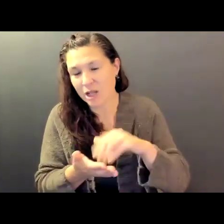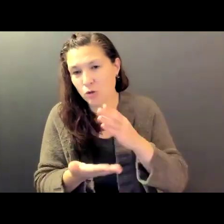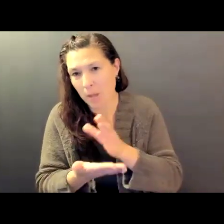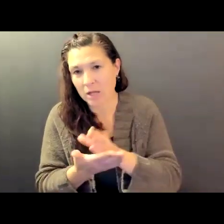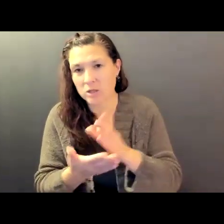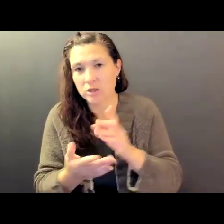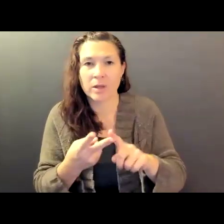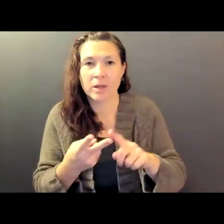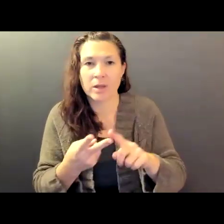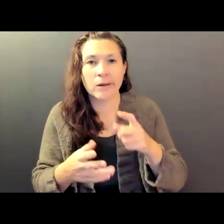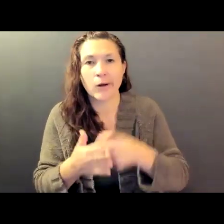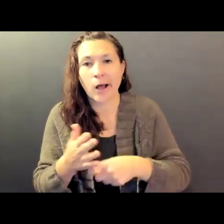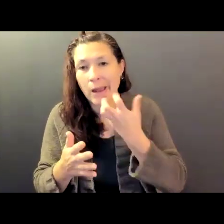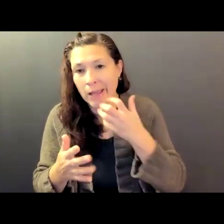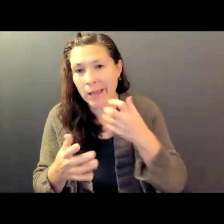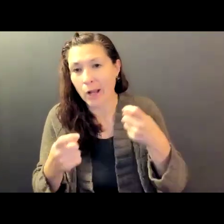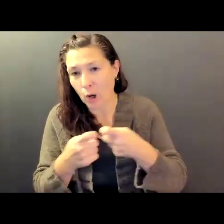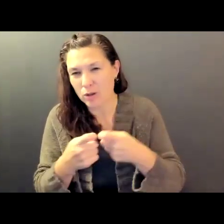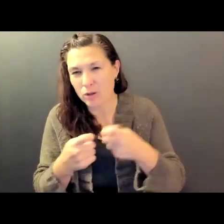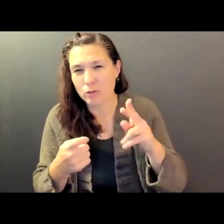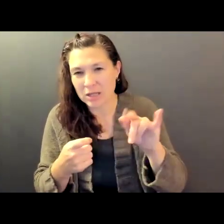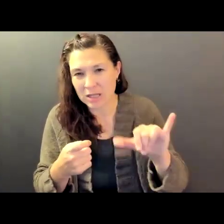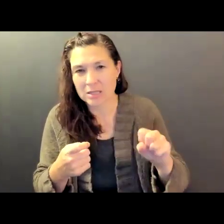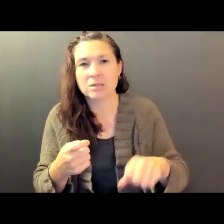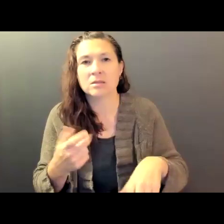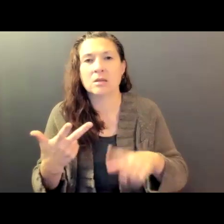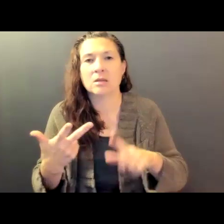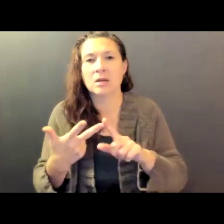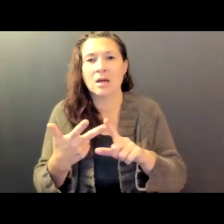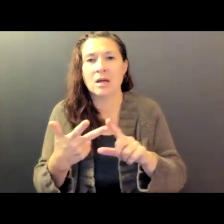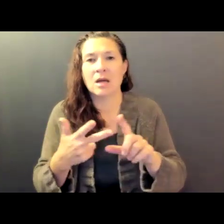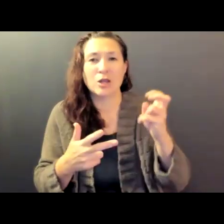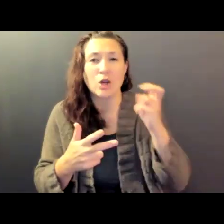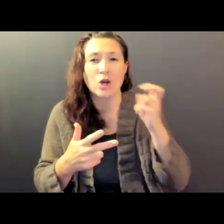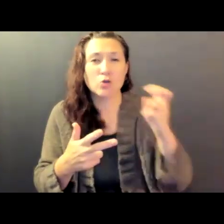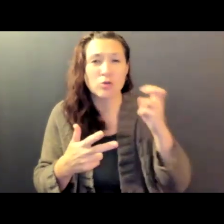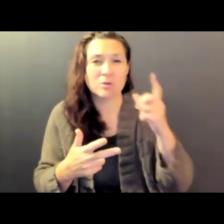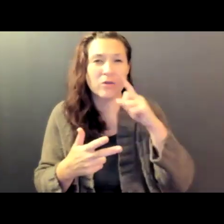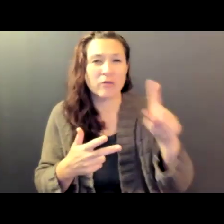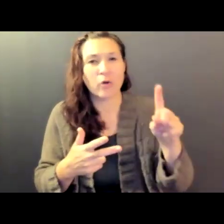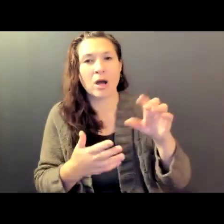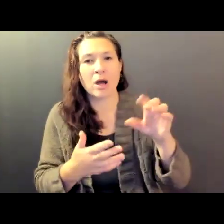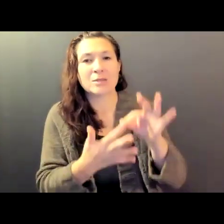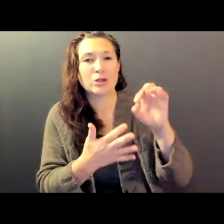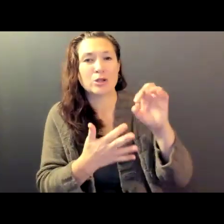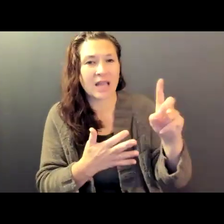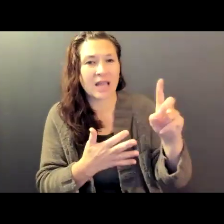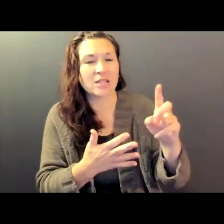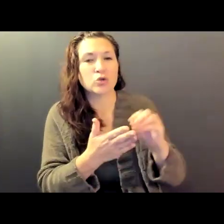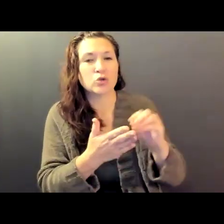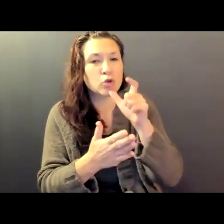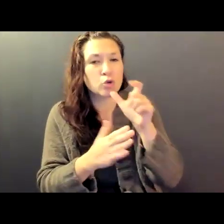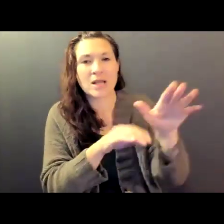Utilities, same. And then out of district special education tuition and transportation costs. These are just those are the normal sort